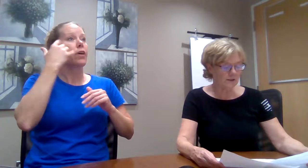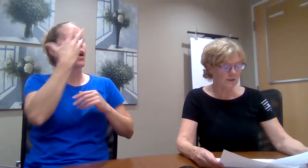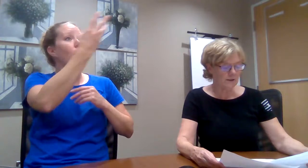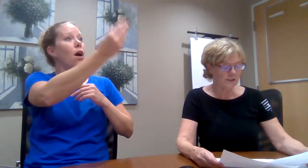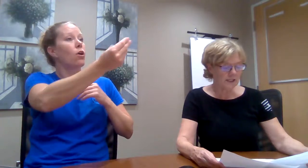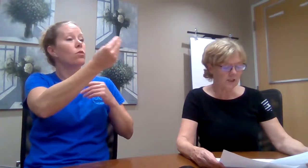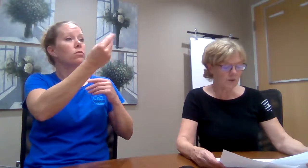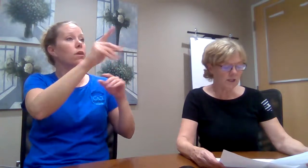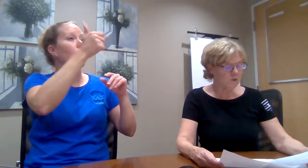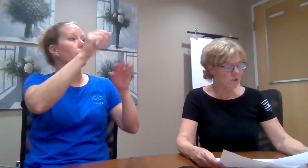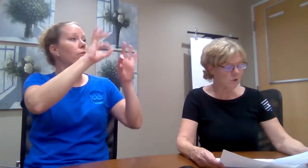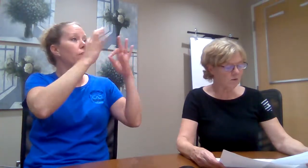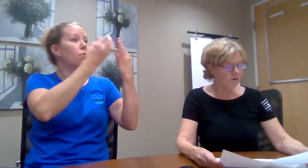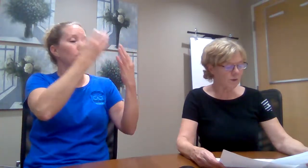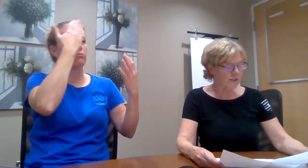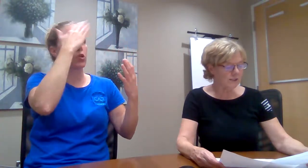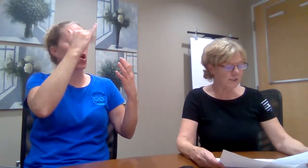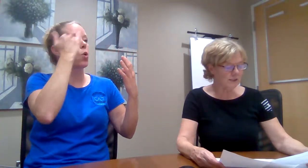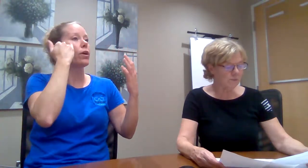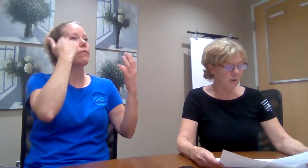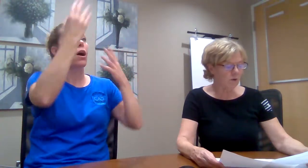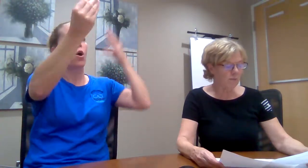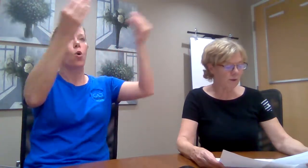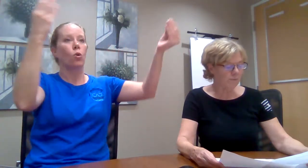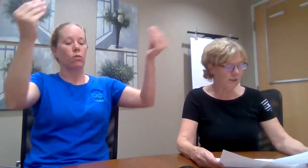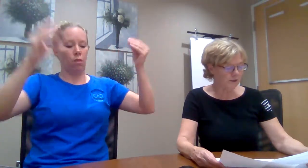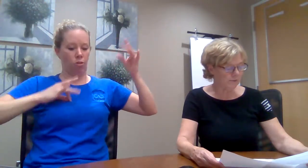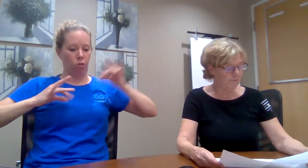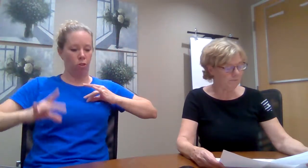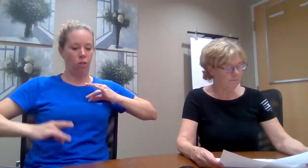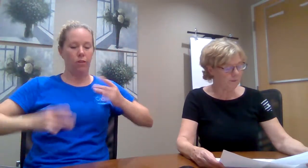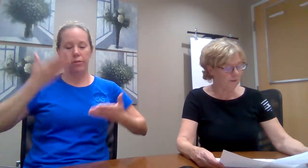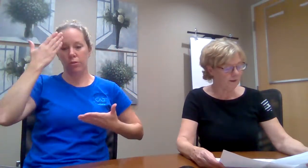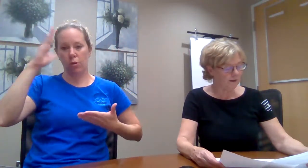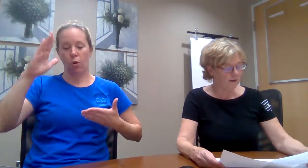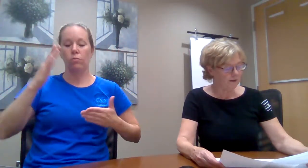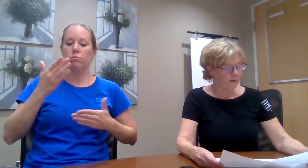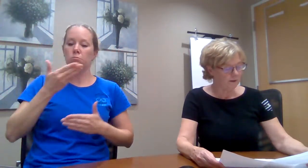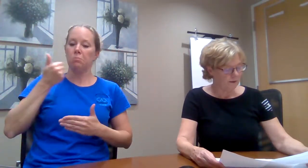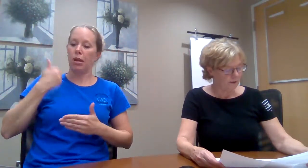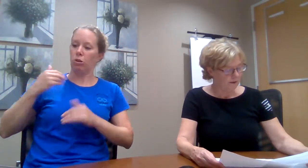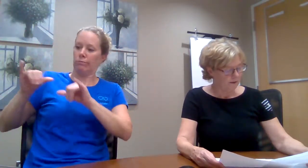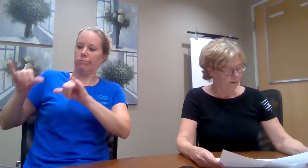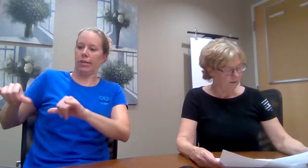infected. The tighter we keep the circle for residents at Bob Rumble, the better.